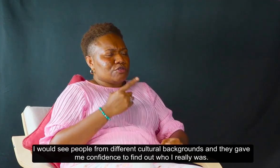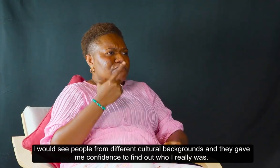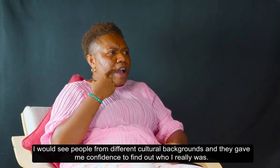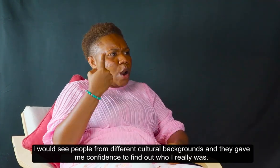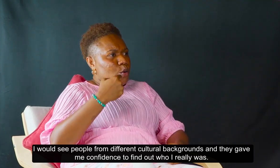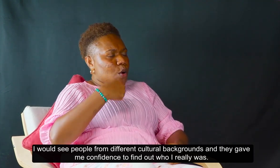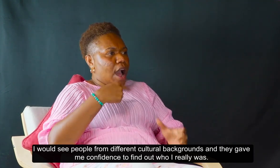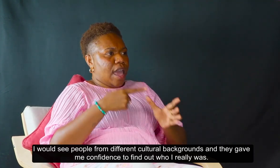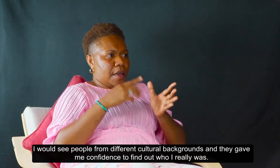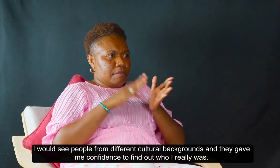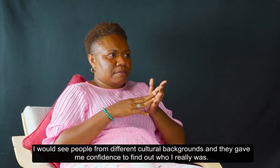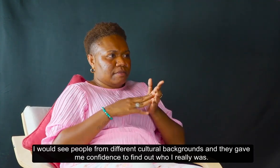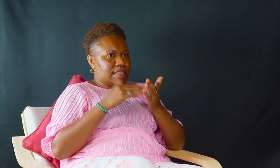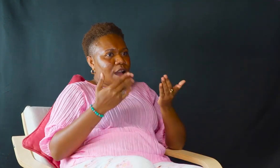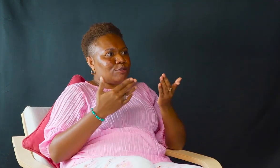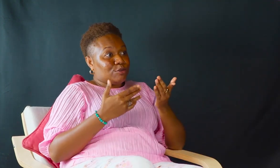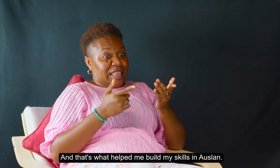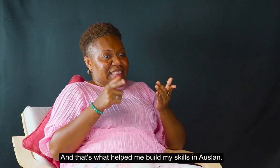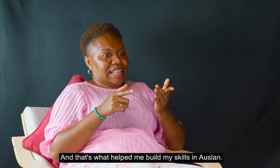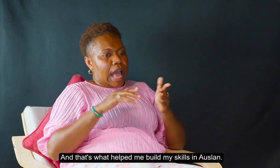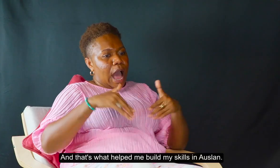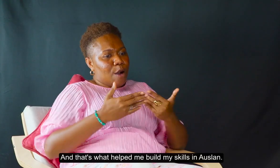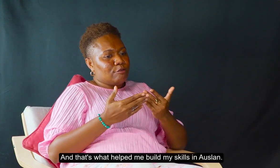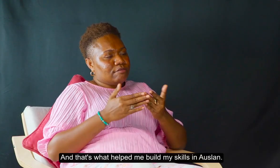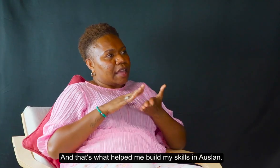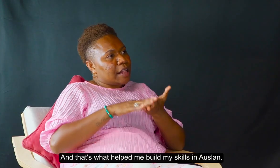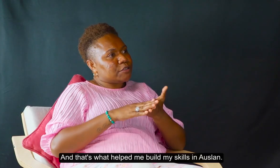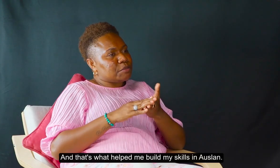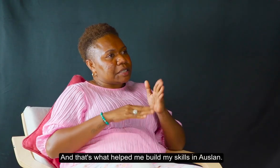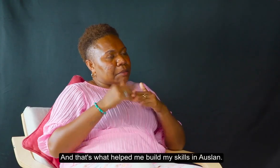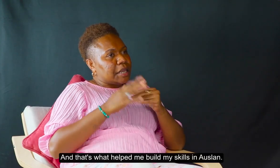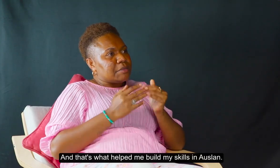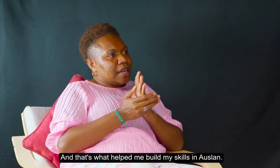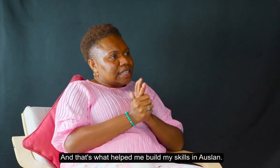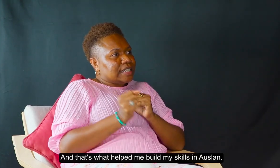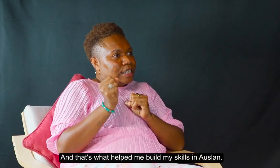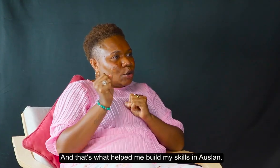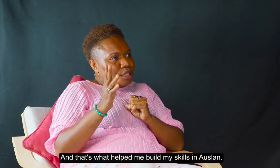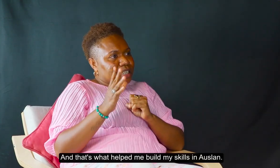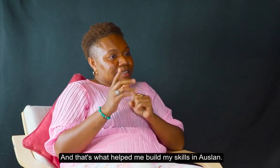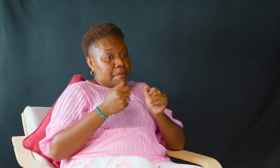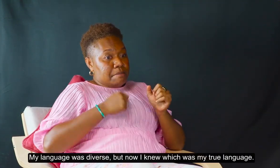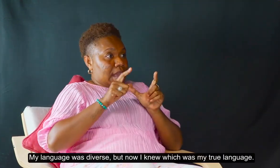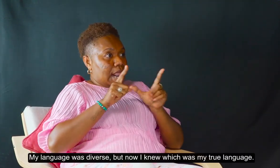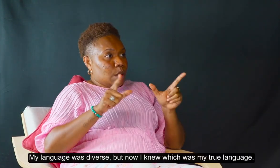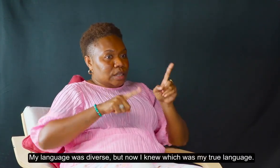out who I really was. And that's what helped me build my skills in Auslan. My language